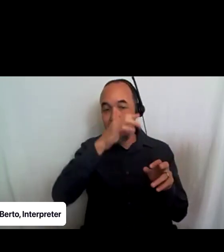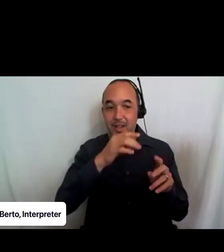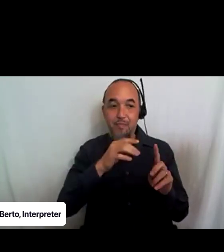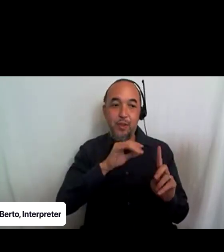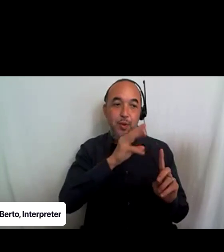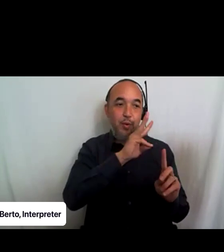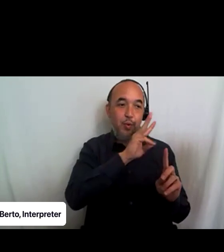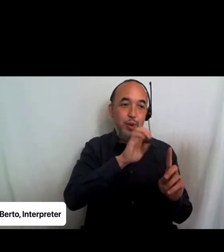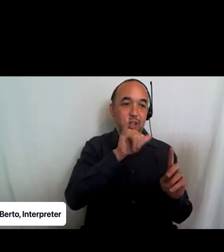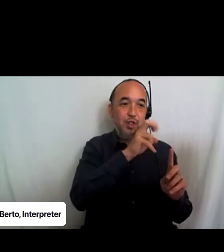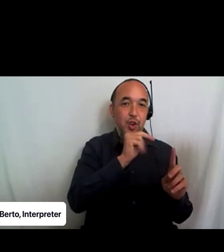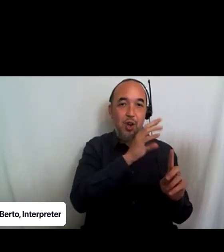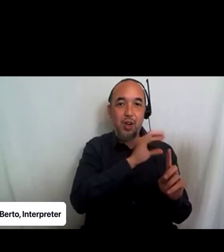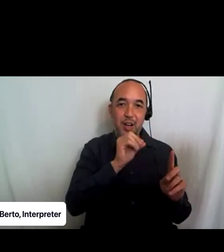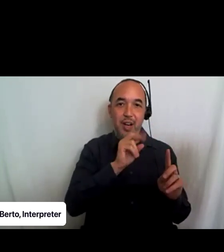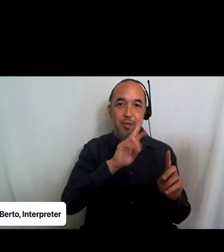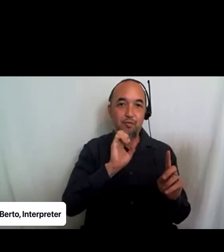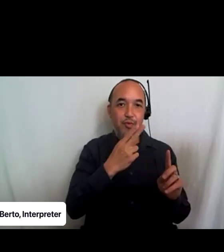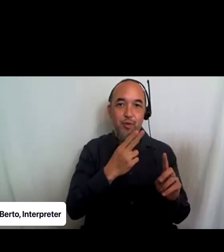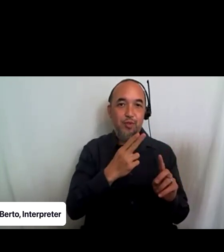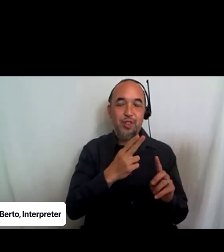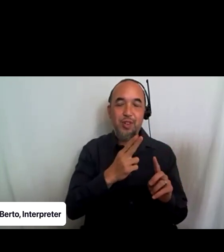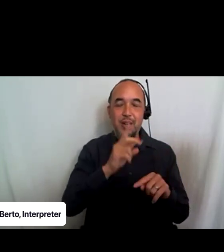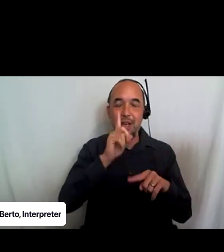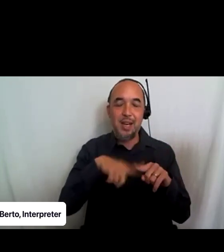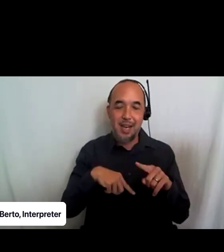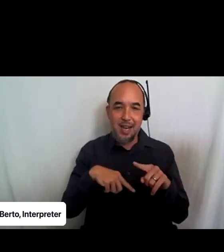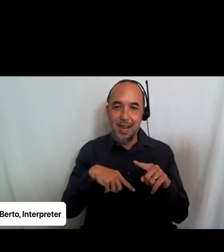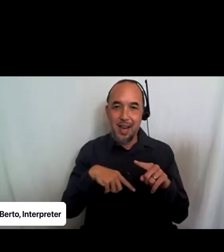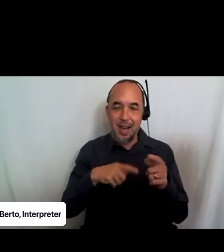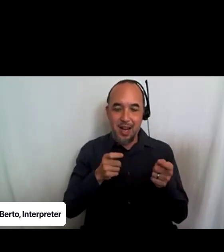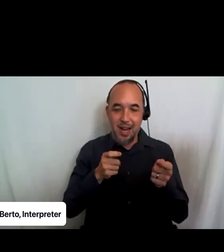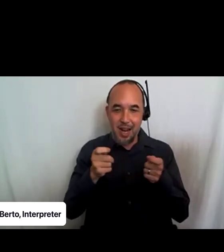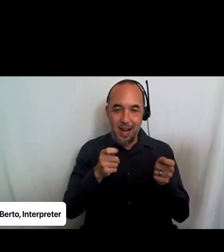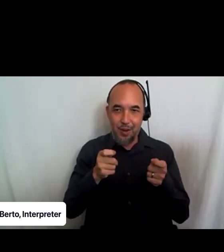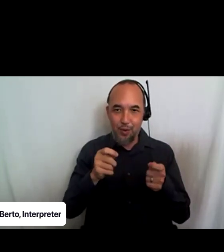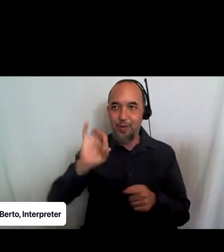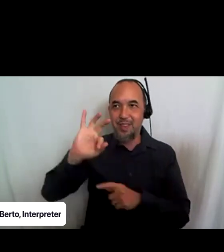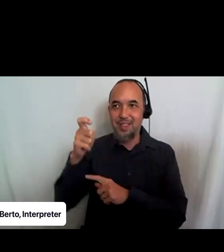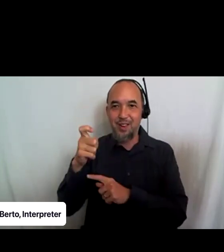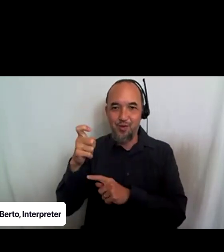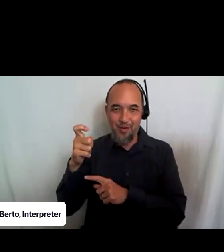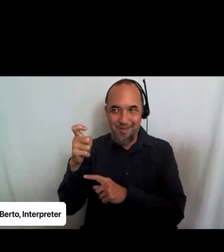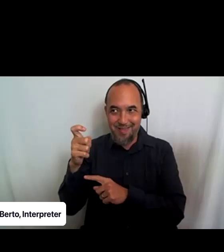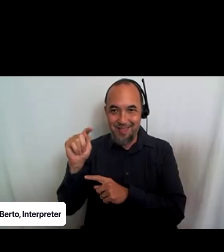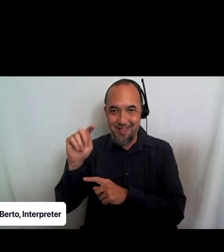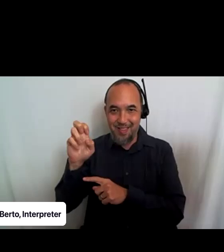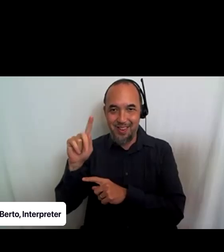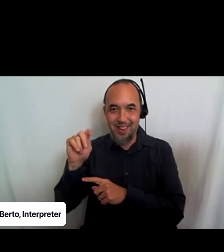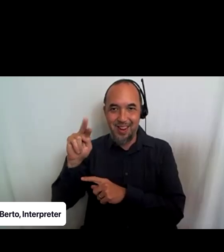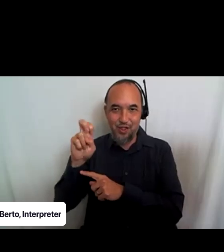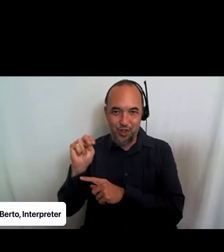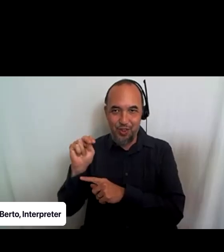anymore. It makes Roach and Wee John very uncomfortable. And they're like, please, we need to break this tension. And Wee John's like, yeah, I got an idea.